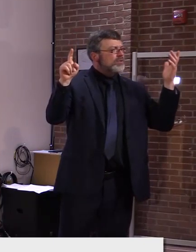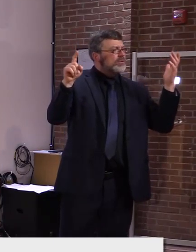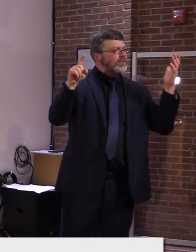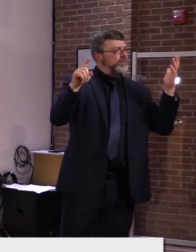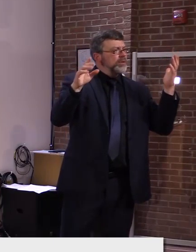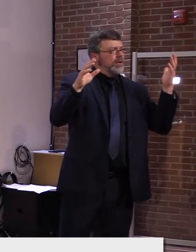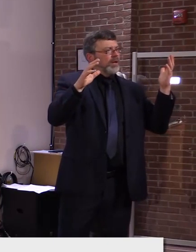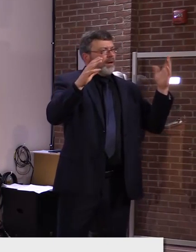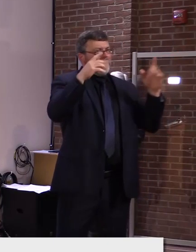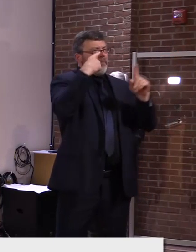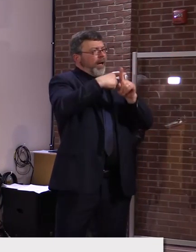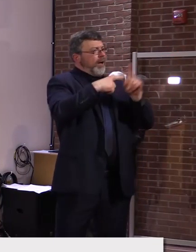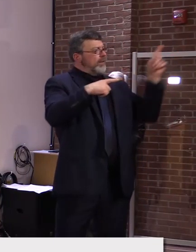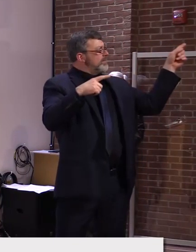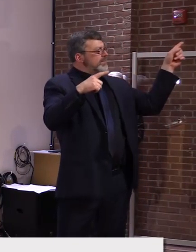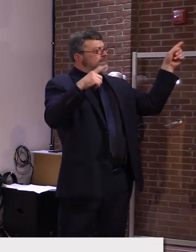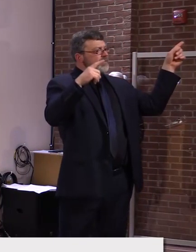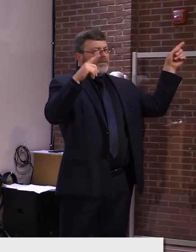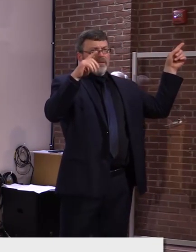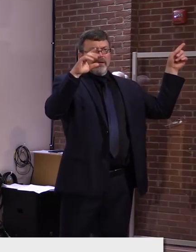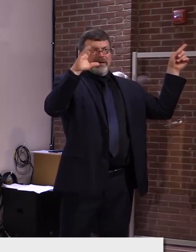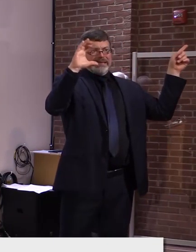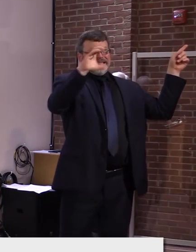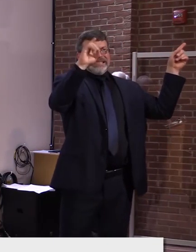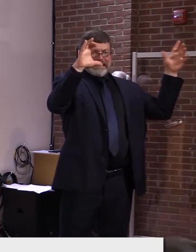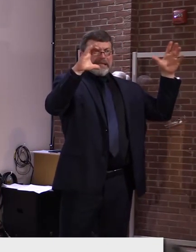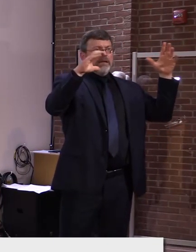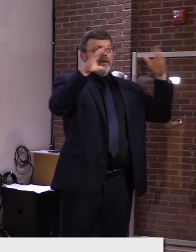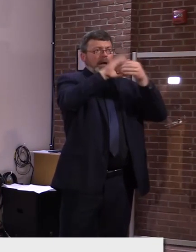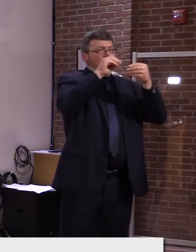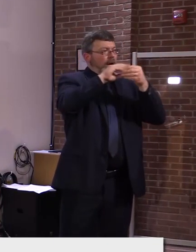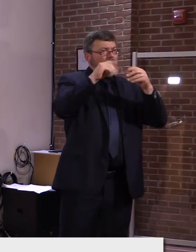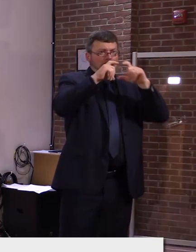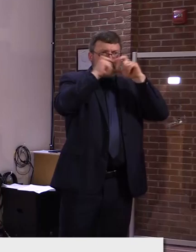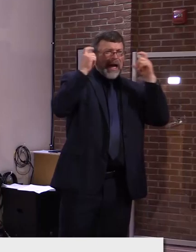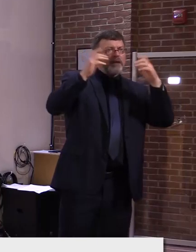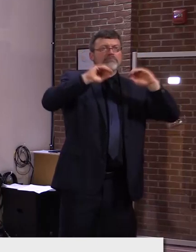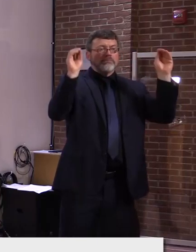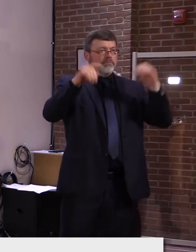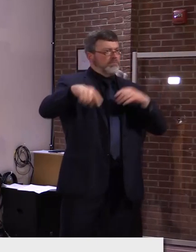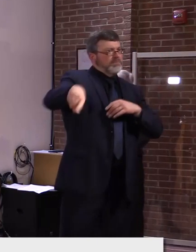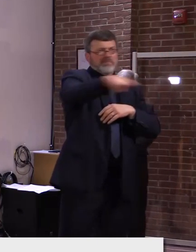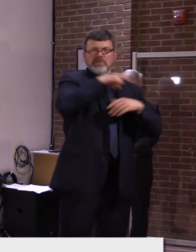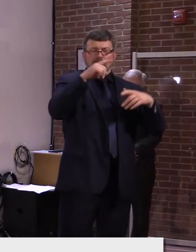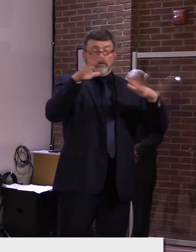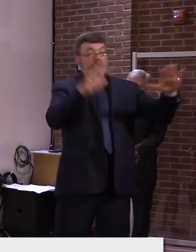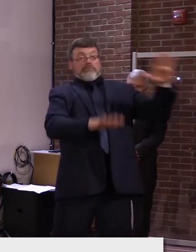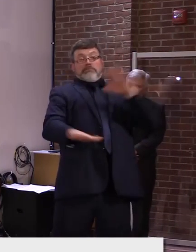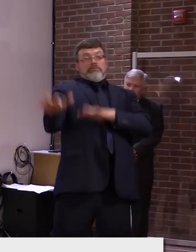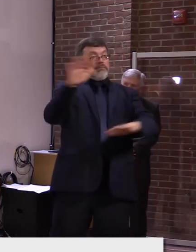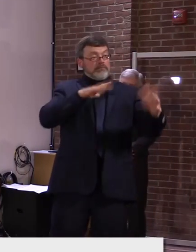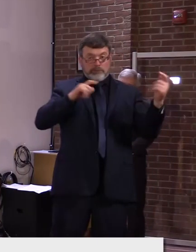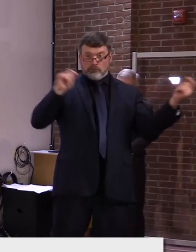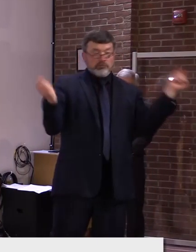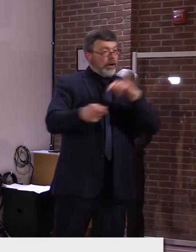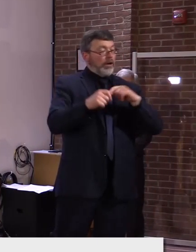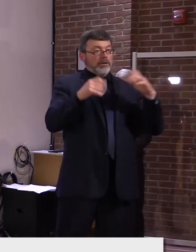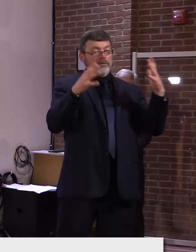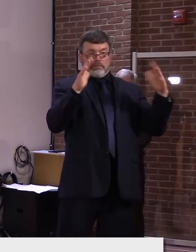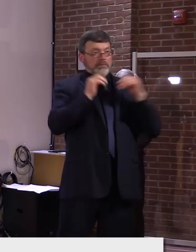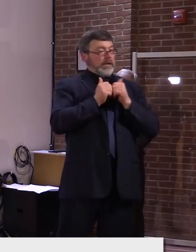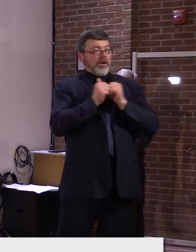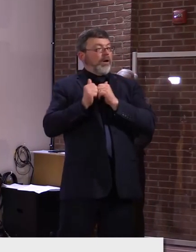ago, it caught a lot of people by surprise and businesses were left scrambling. So I guess how do we make sure that that doesn't really happen? Yeah,